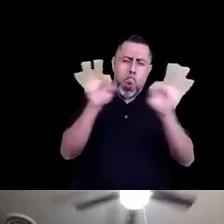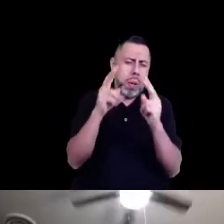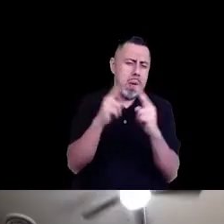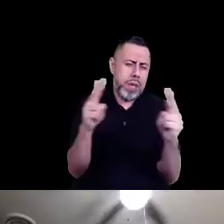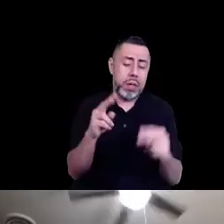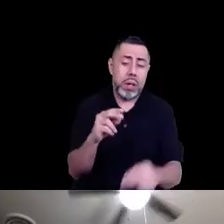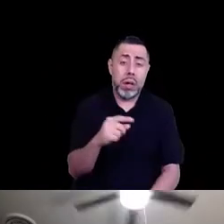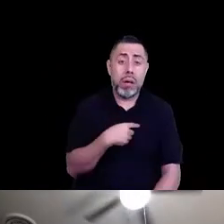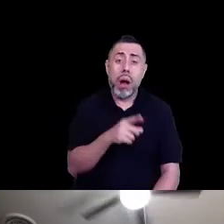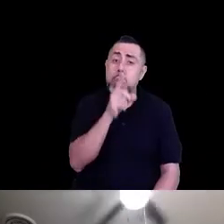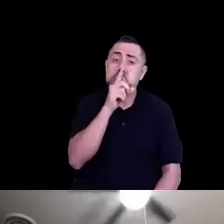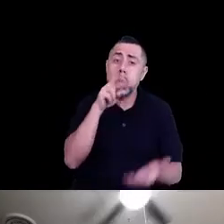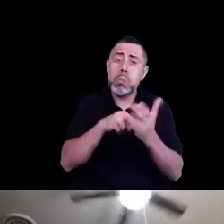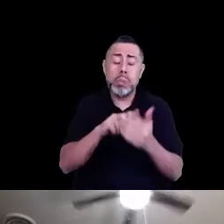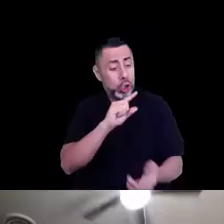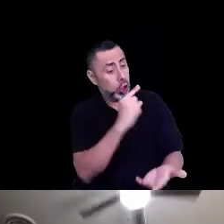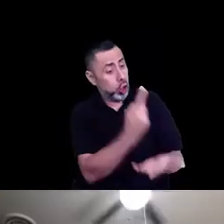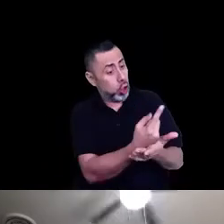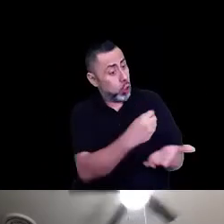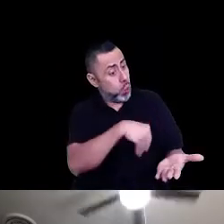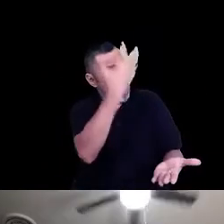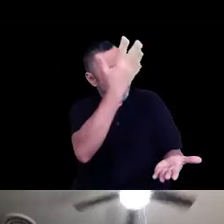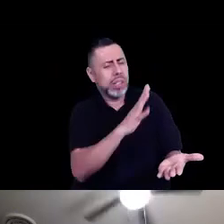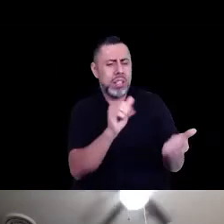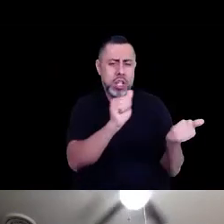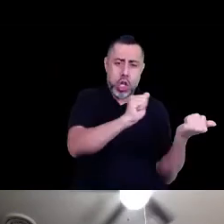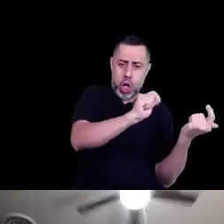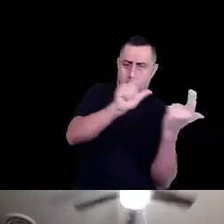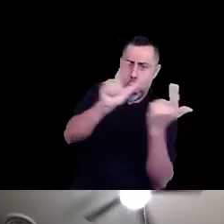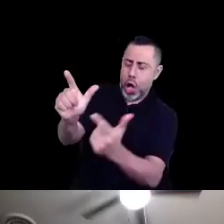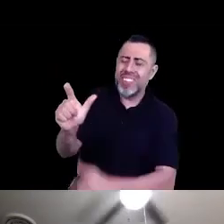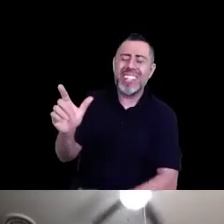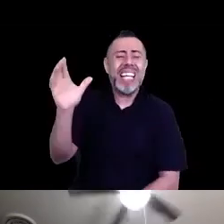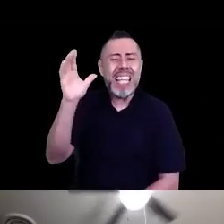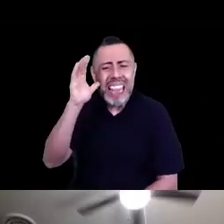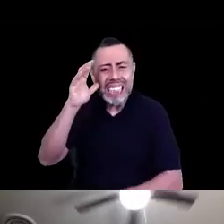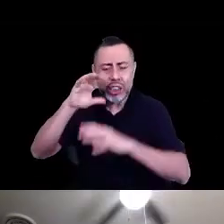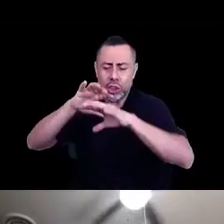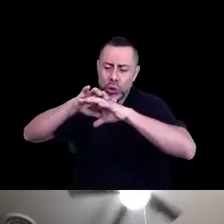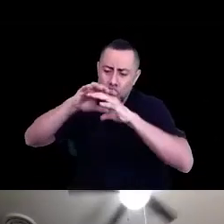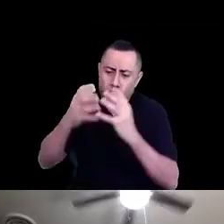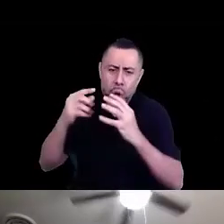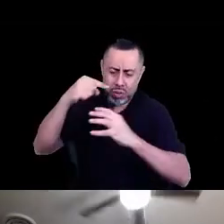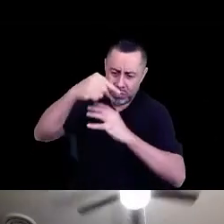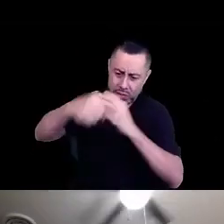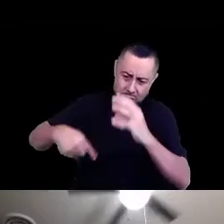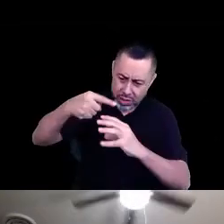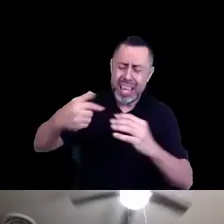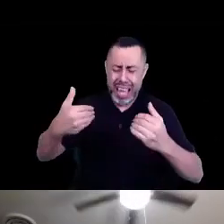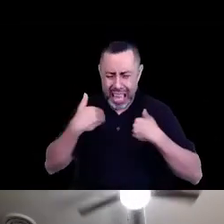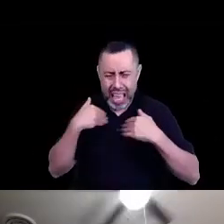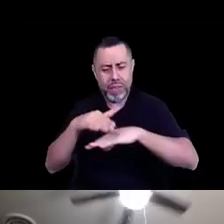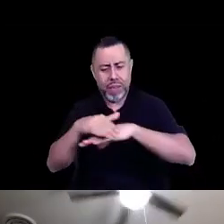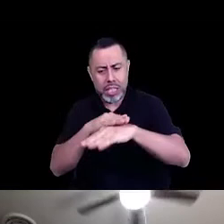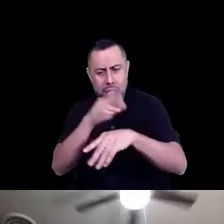white people, but everybody, to listen to the indigenous people of the world, all around the world. And I'm fortunate